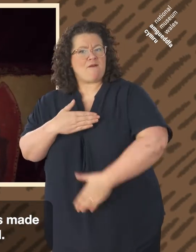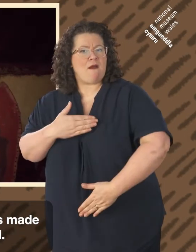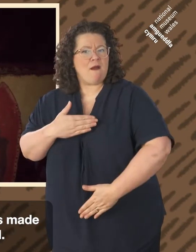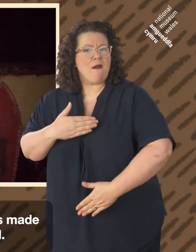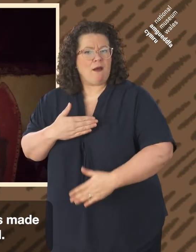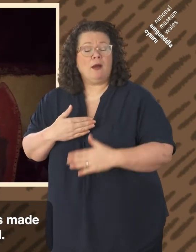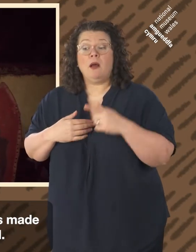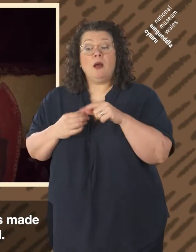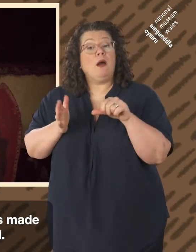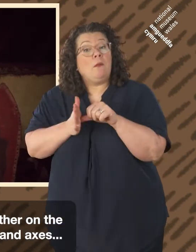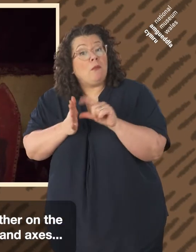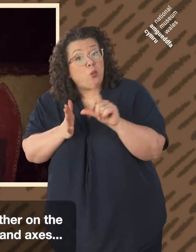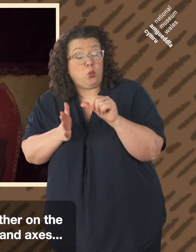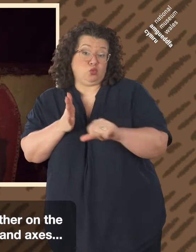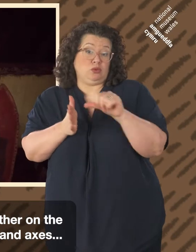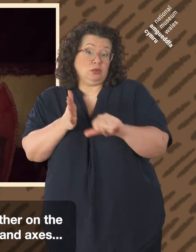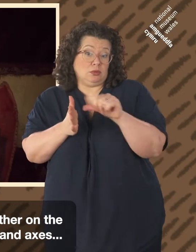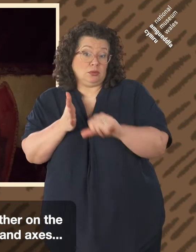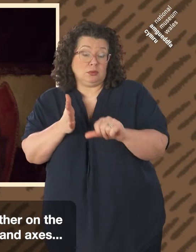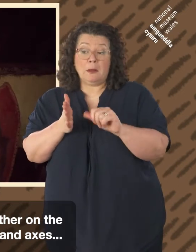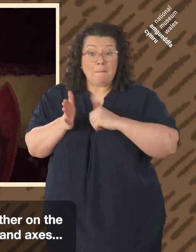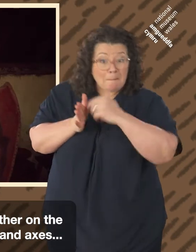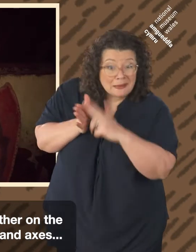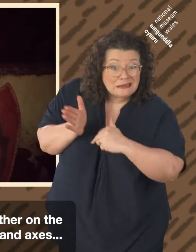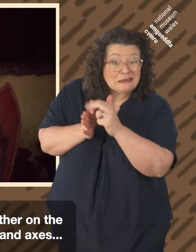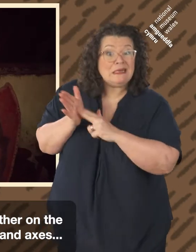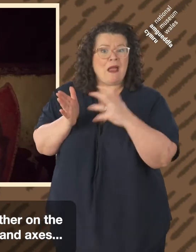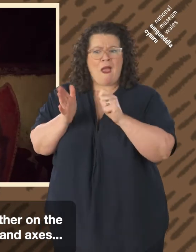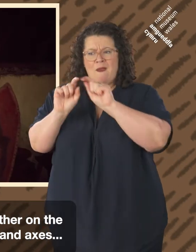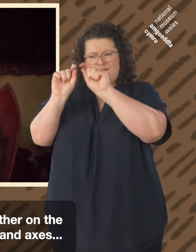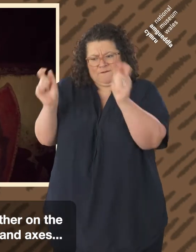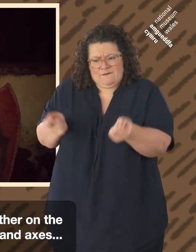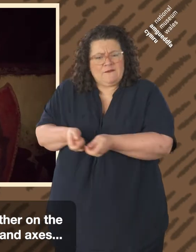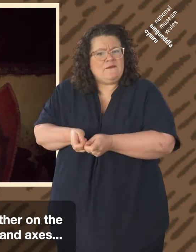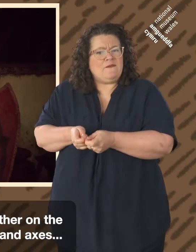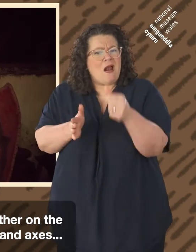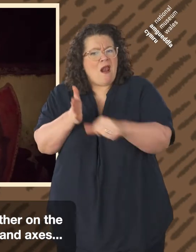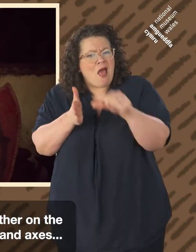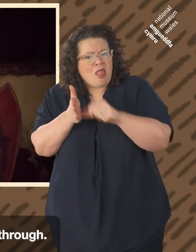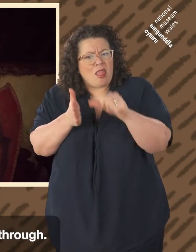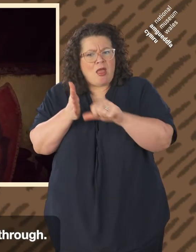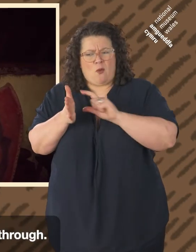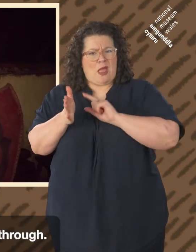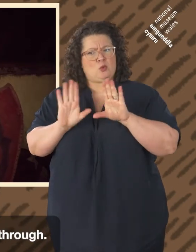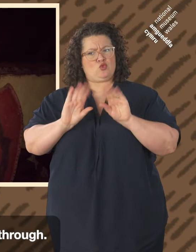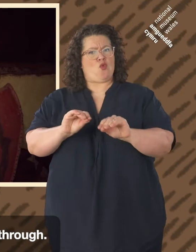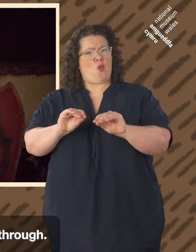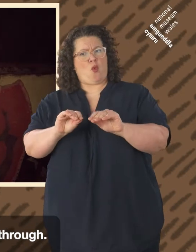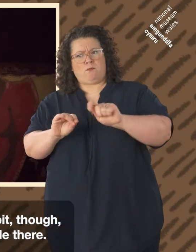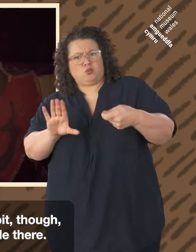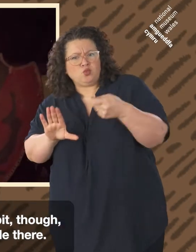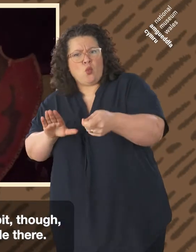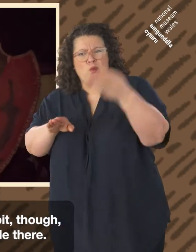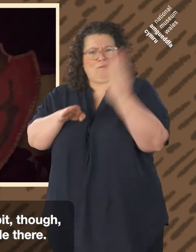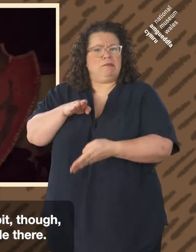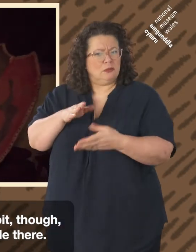wood. It's painted, have leather on the sides to stop swords and axes and things going through. The